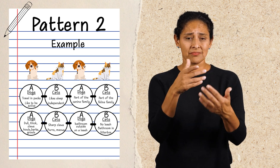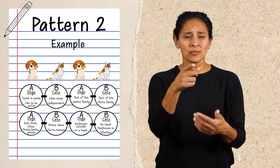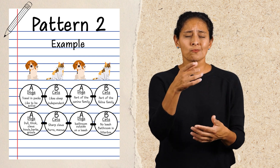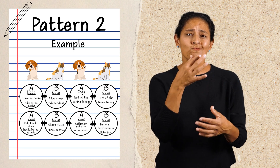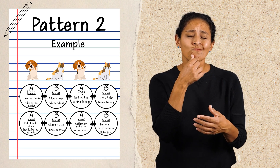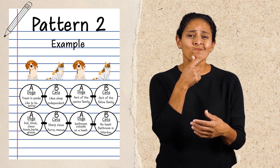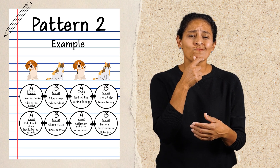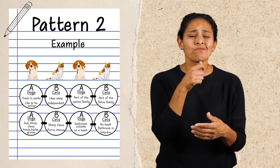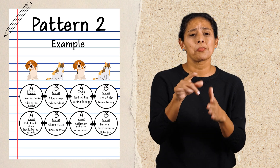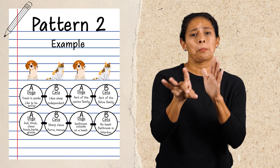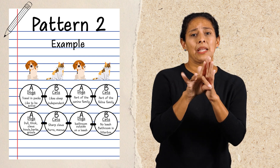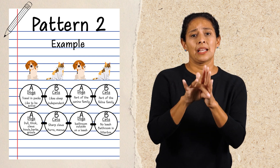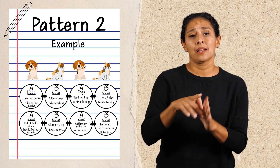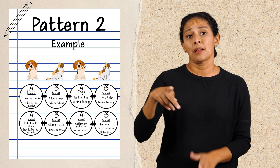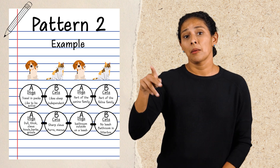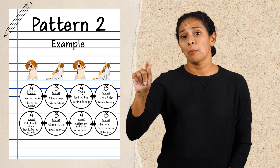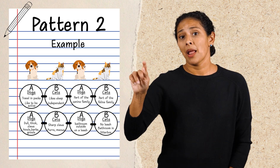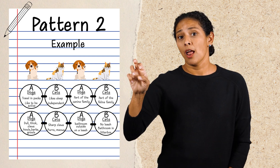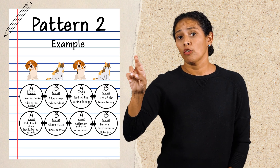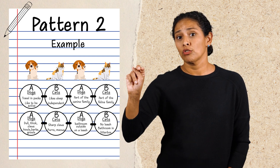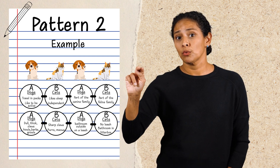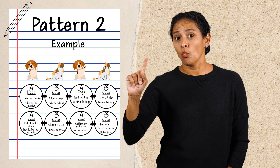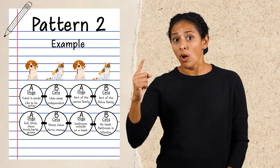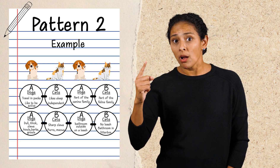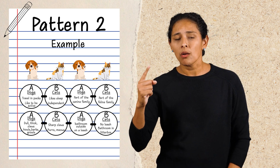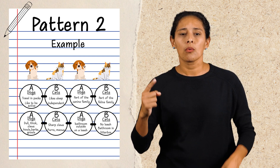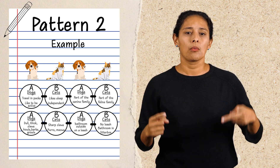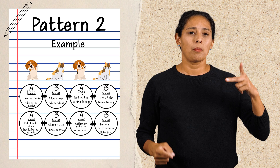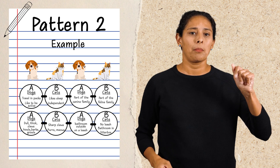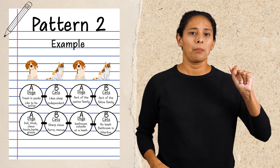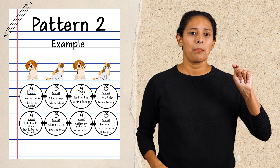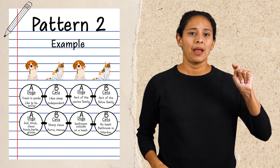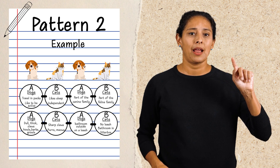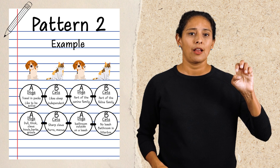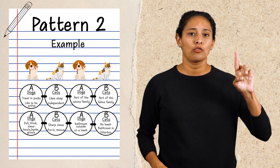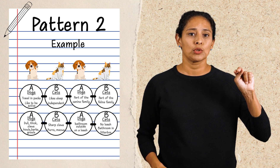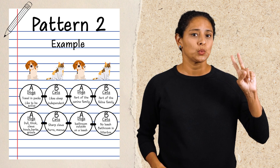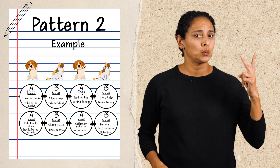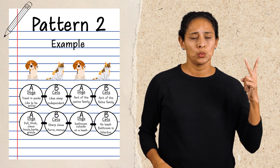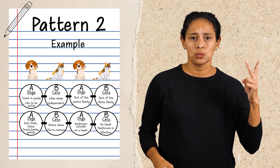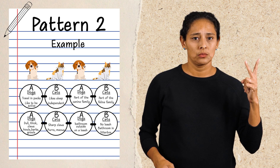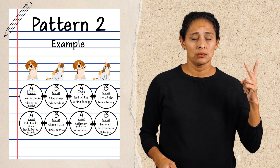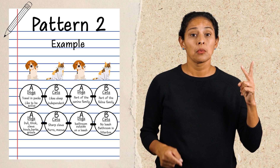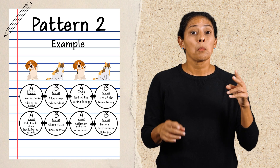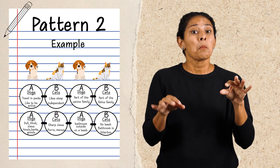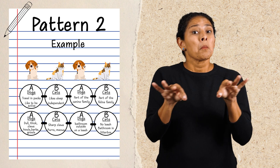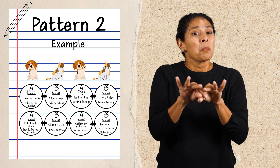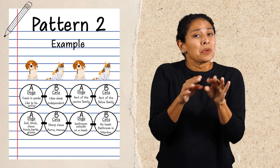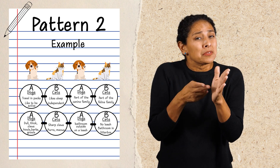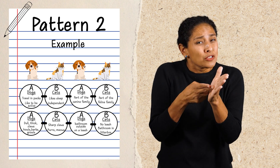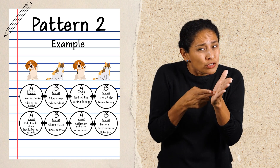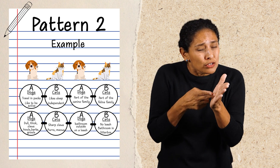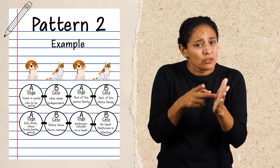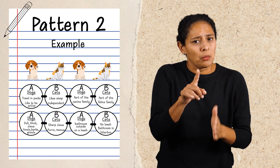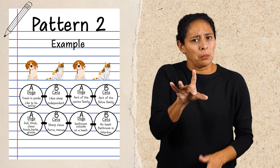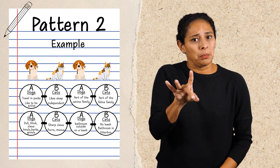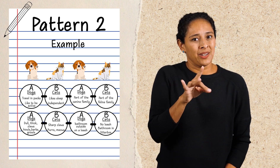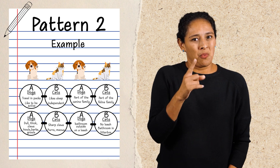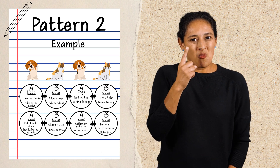It doesn't matter if you choose pattern 1 or pattern 2. Just be sure to choose